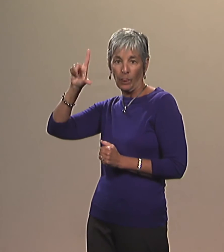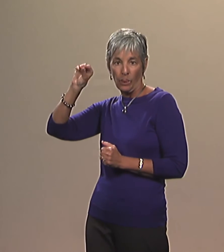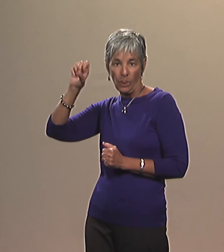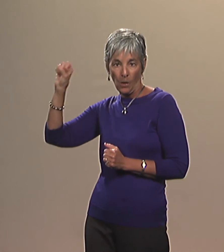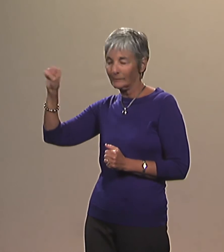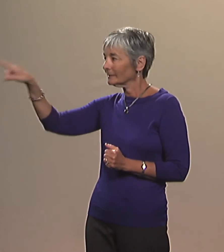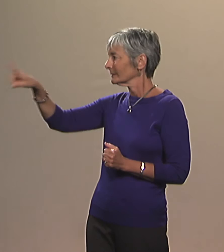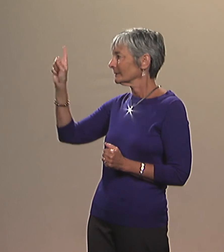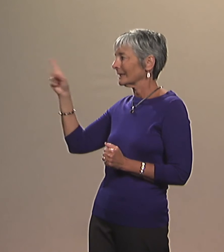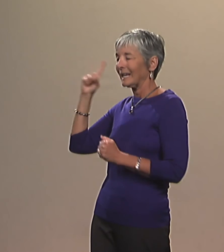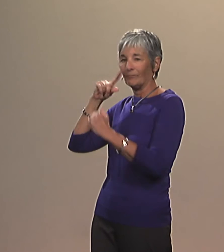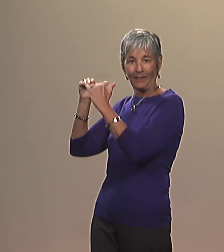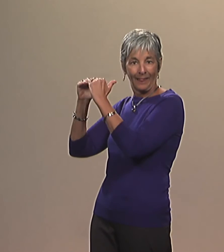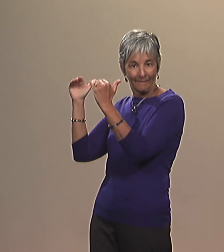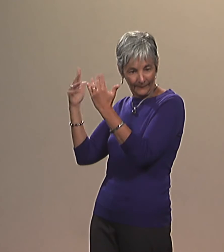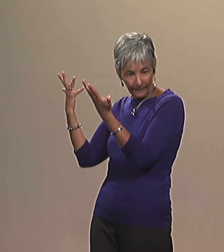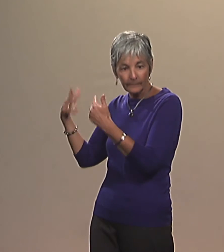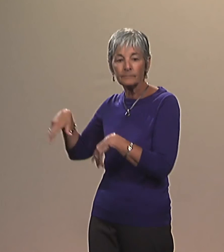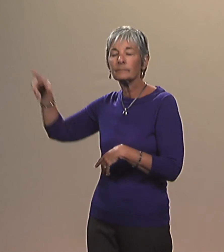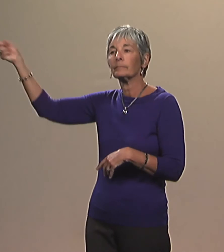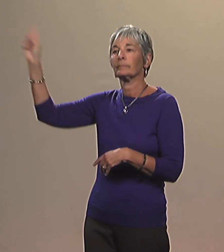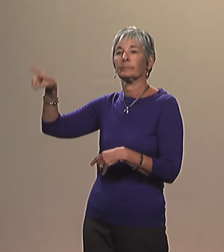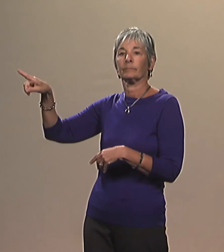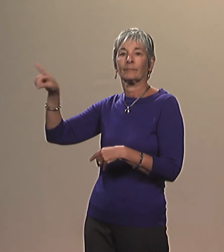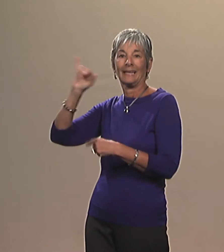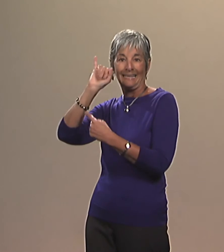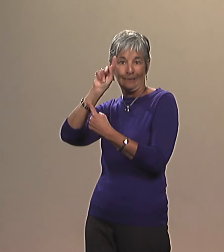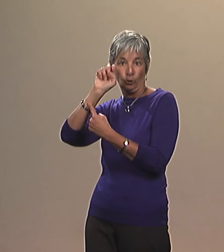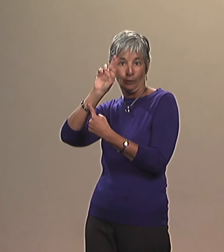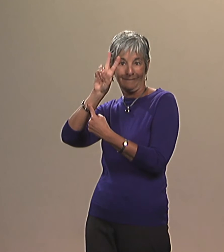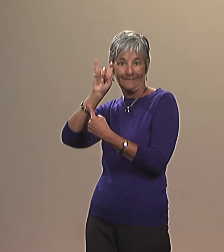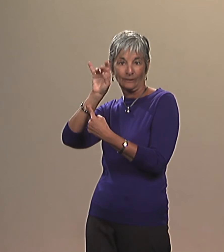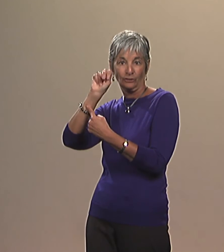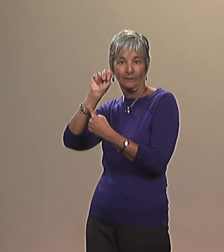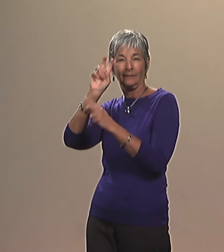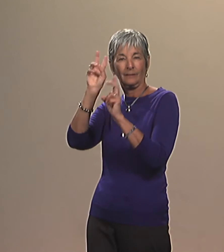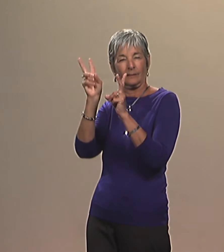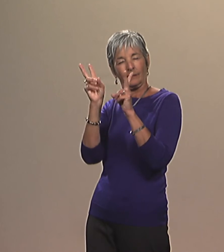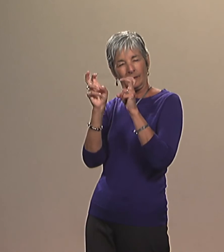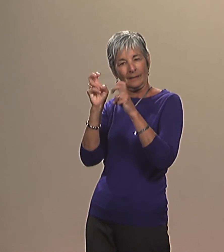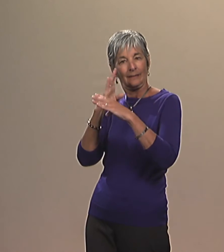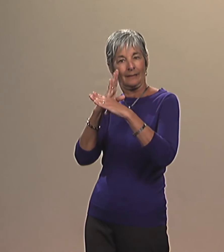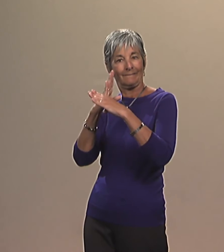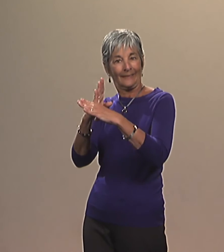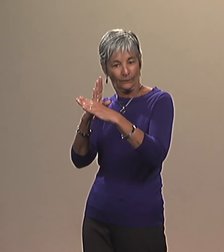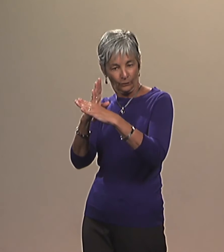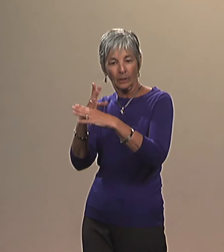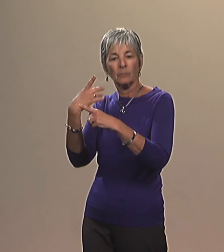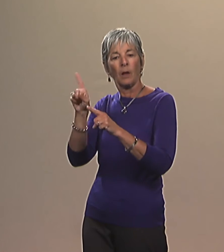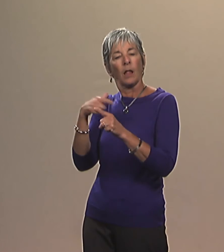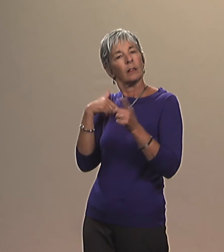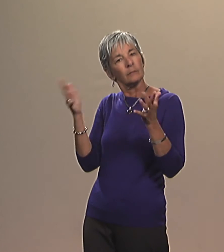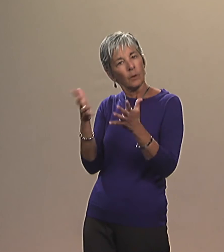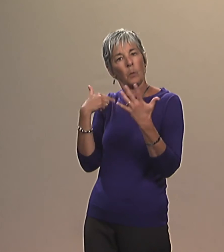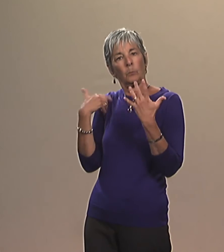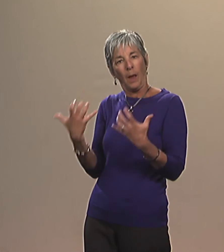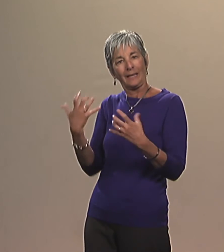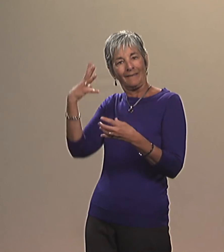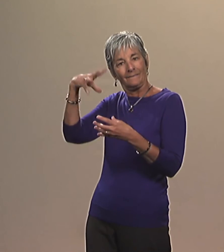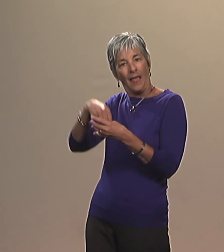as opposed to levels. And the word intervention sounds like interference as opposed to involvement.